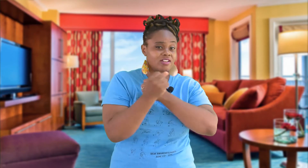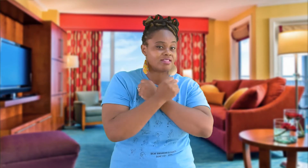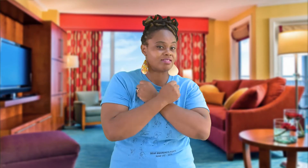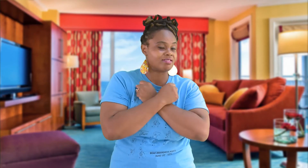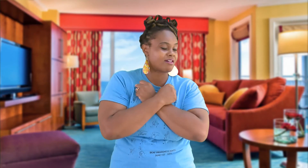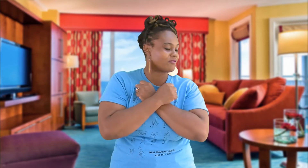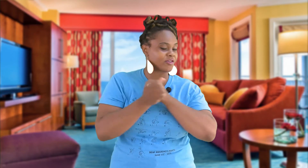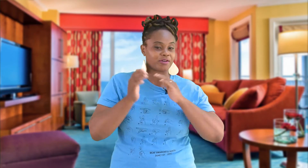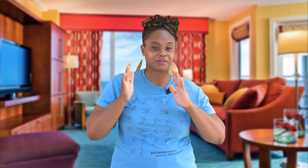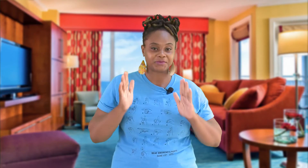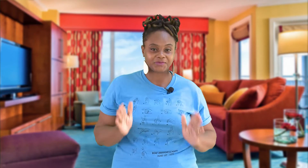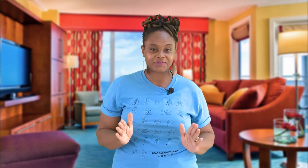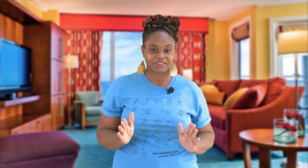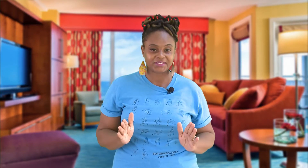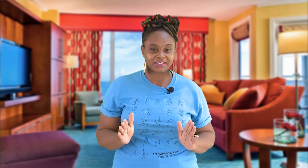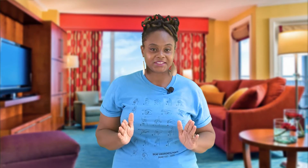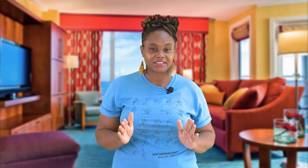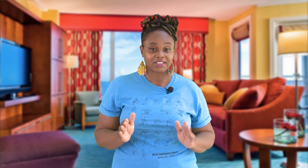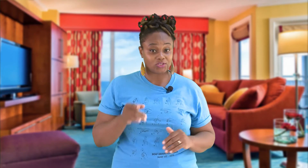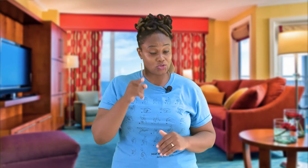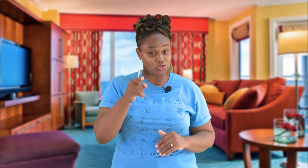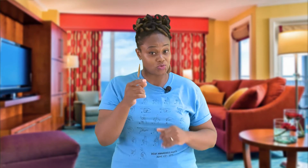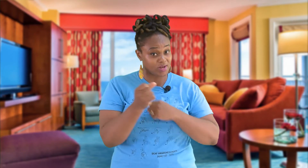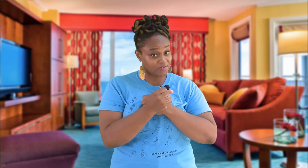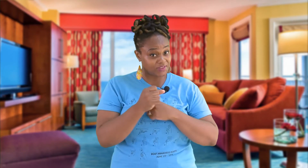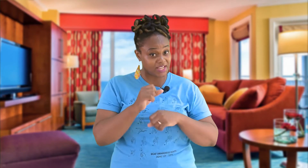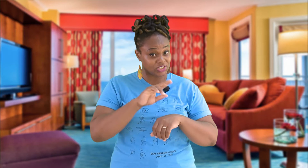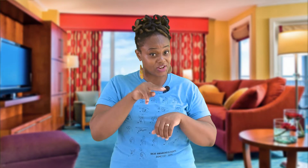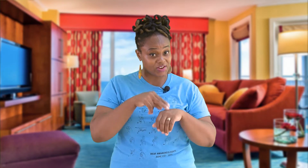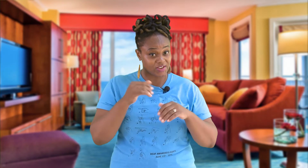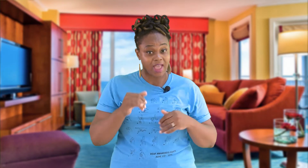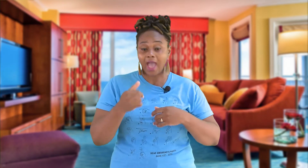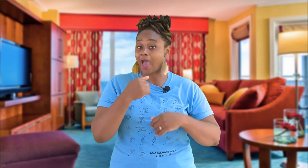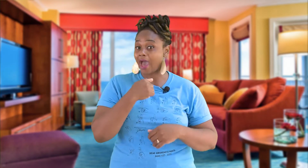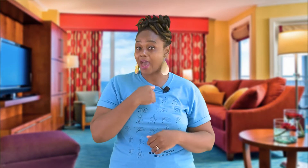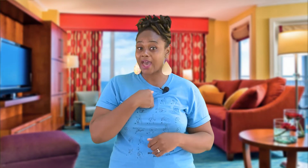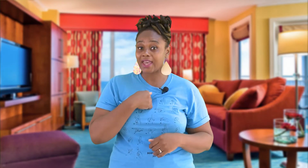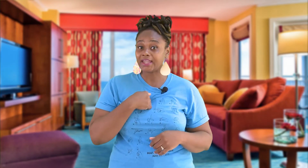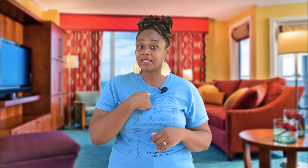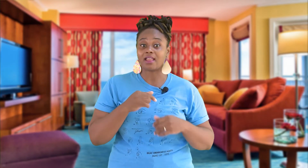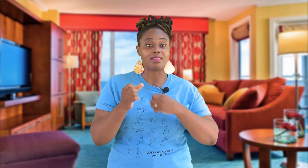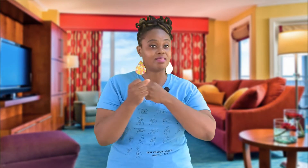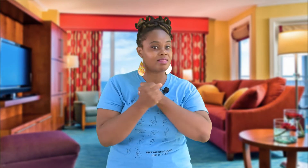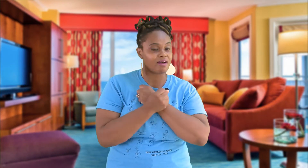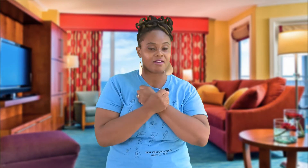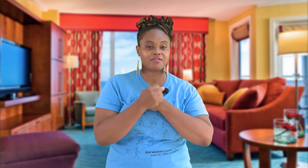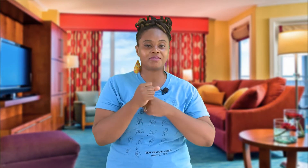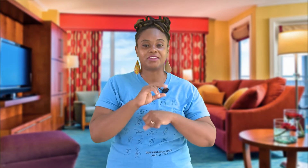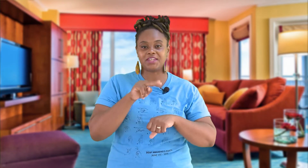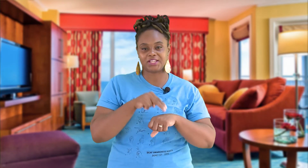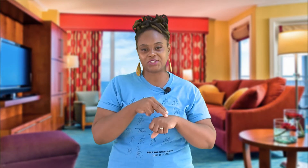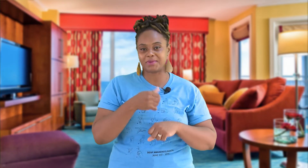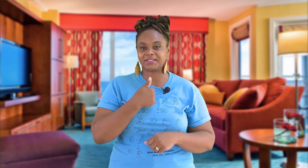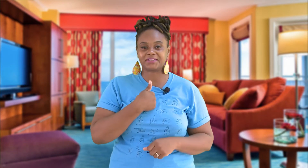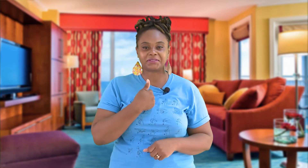nature lover. Do you love nature? I love nature